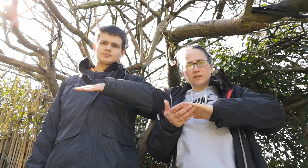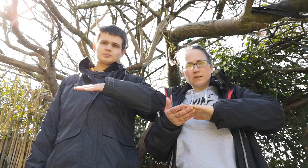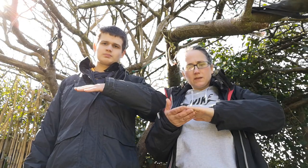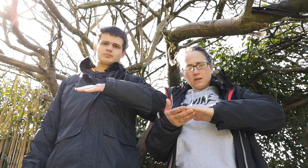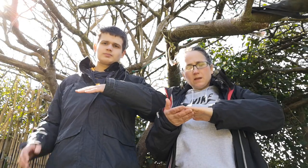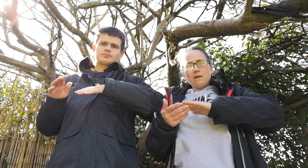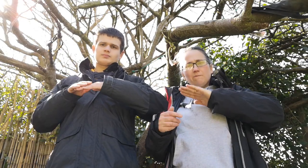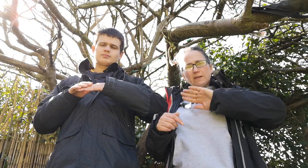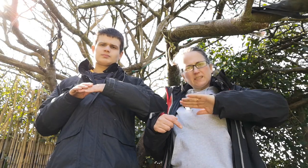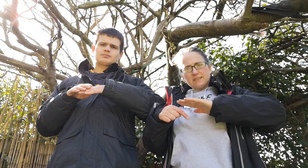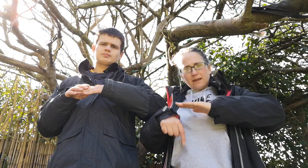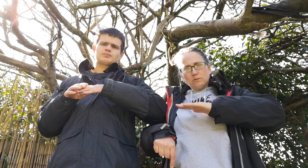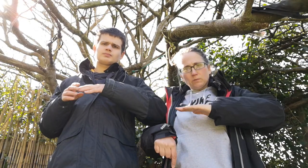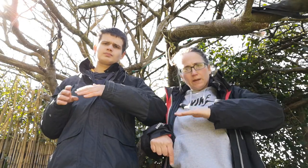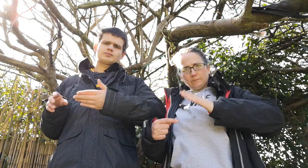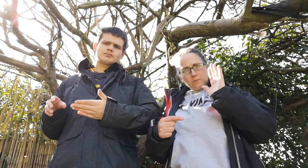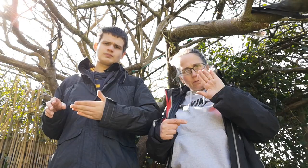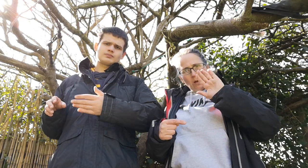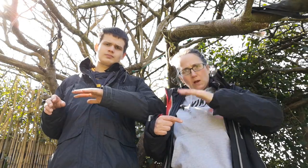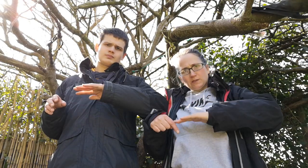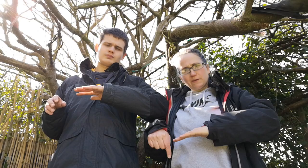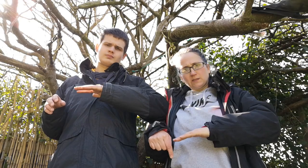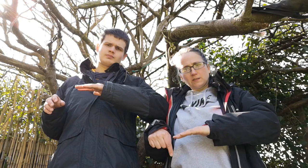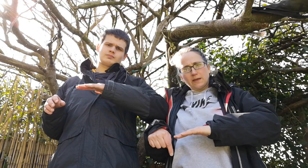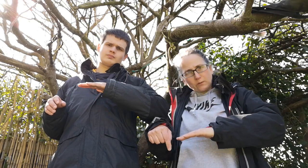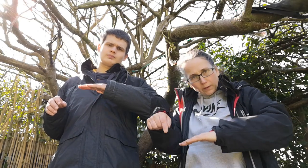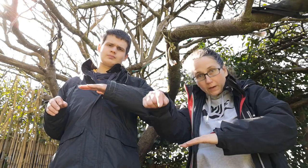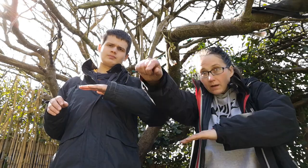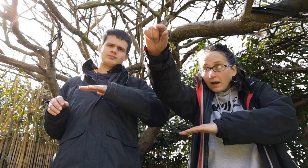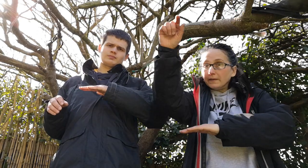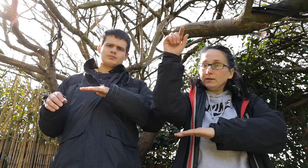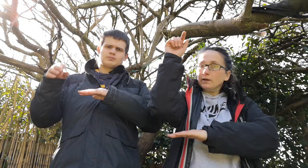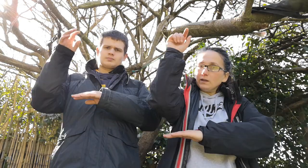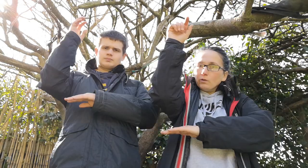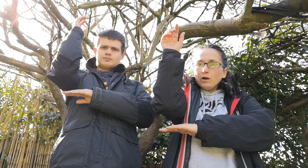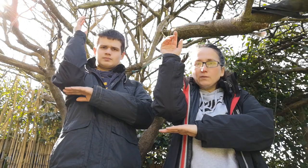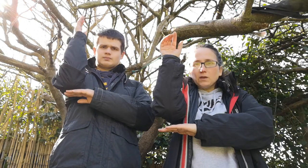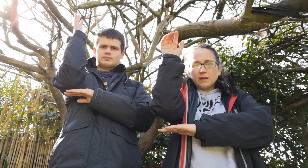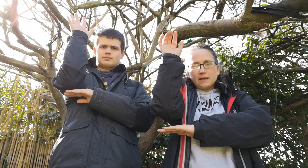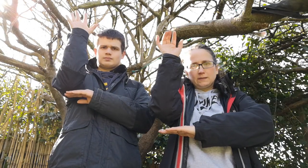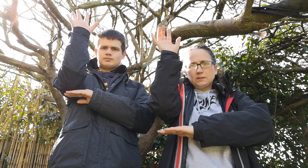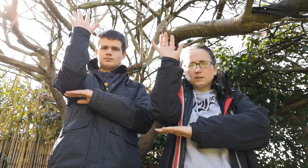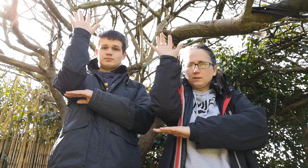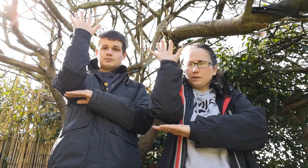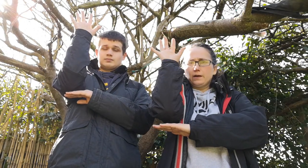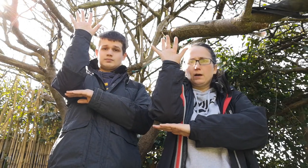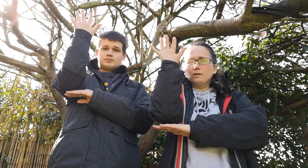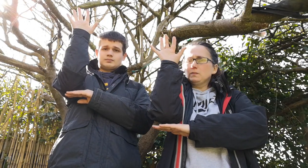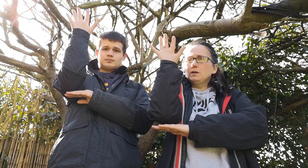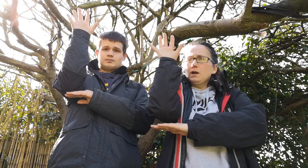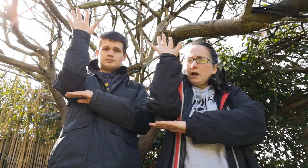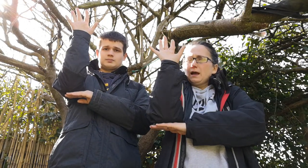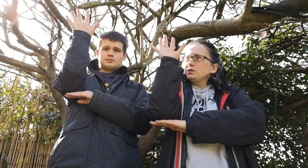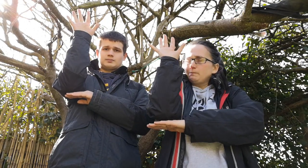facing down the way the palm is facing down the way and then you get your other hand and arm and you